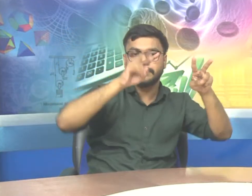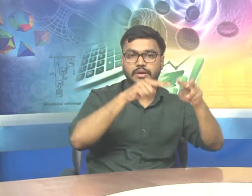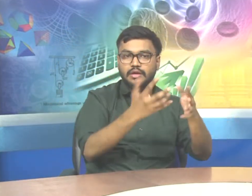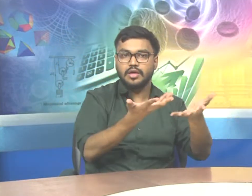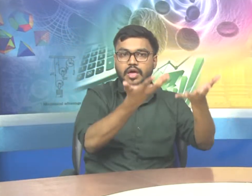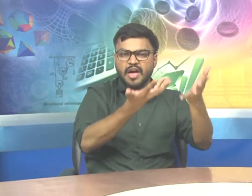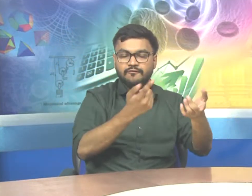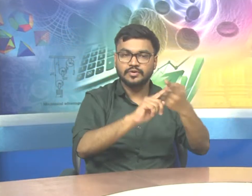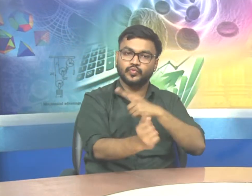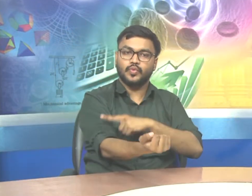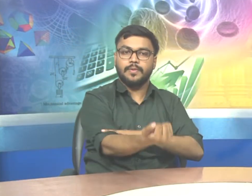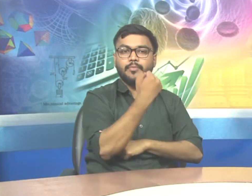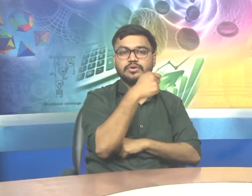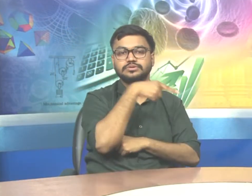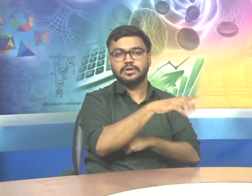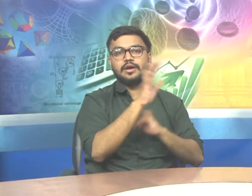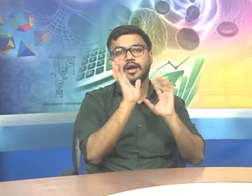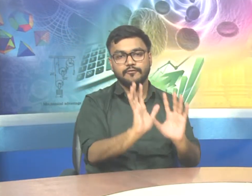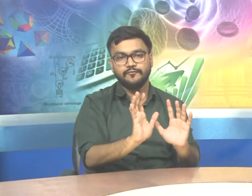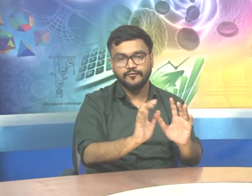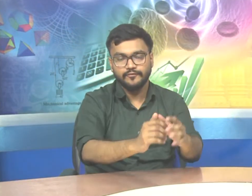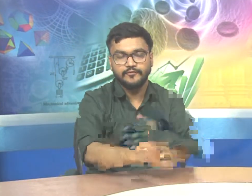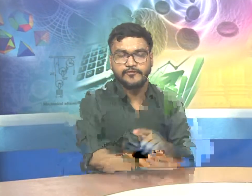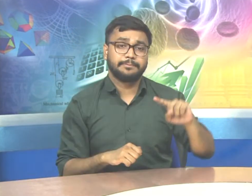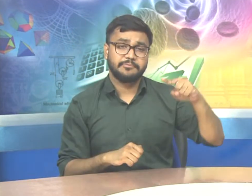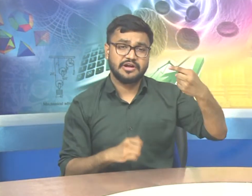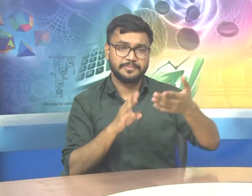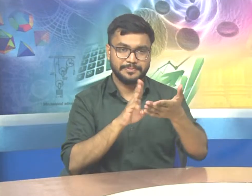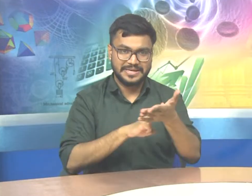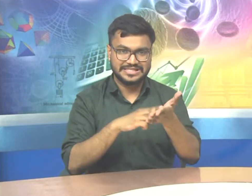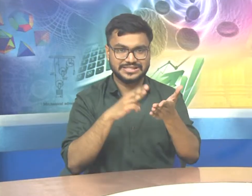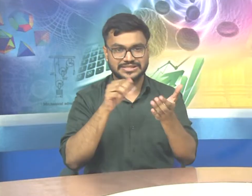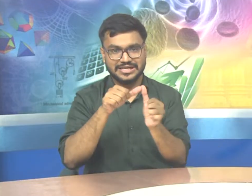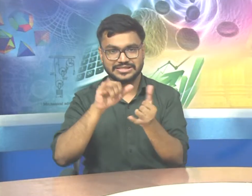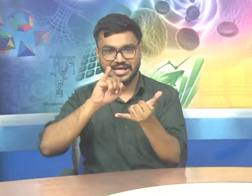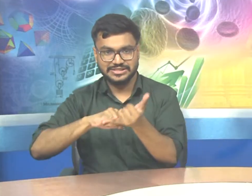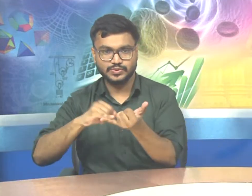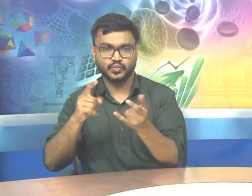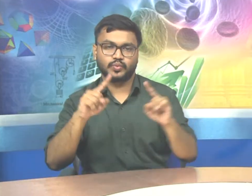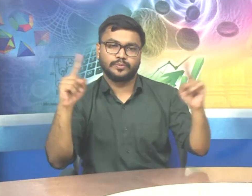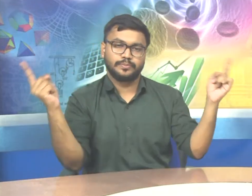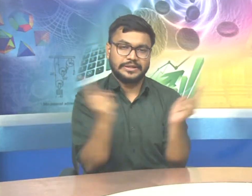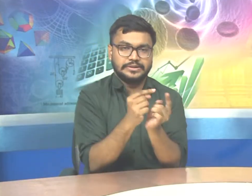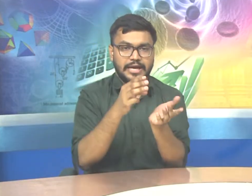There is a graphical representation of this on two things. First is mass